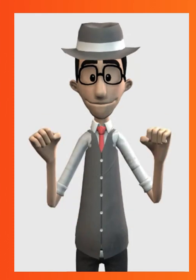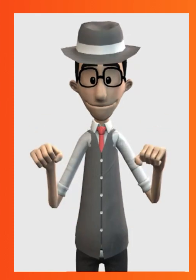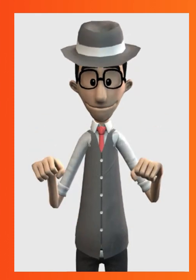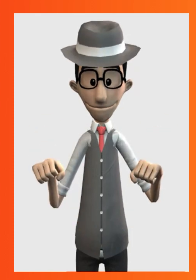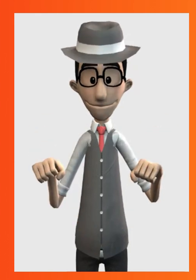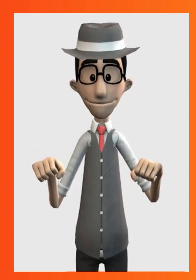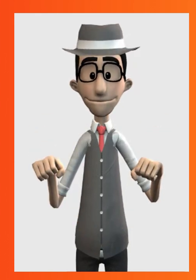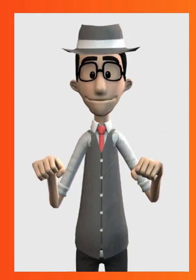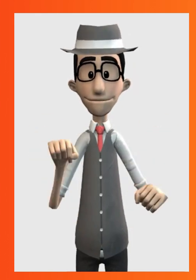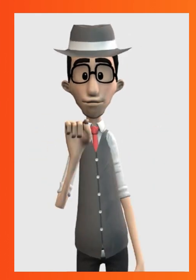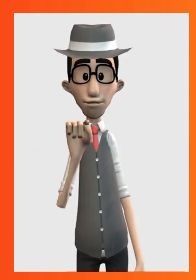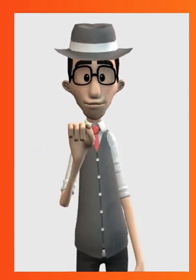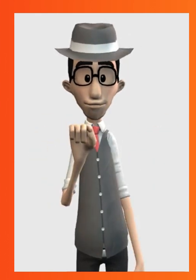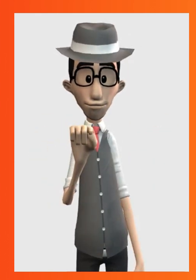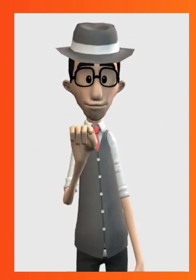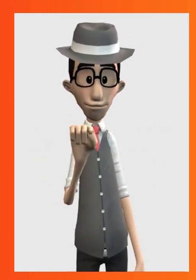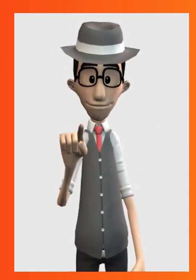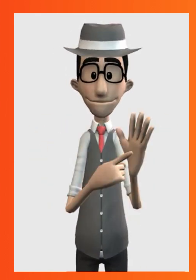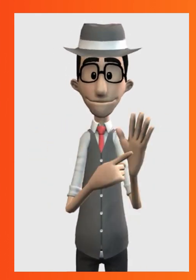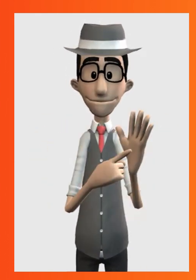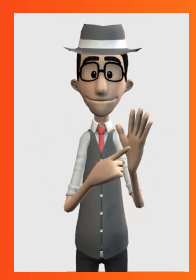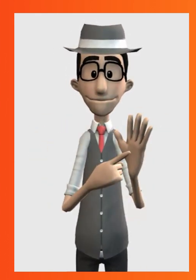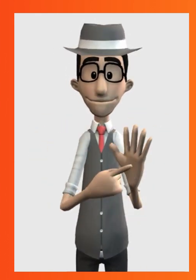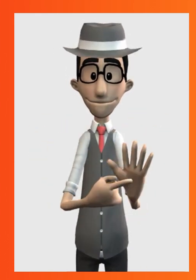Can you show me?